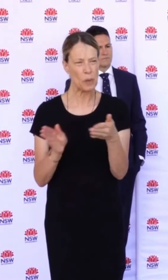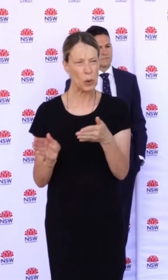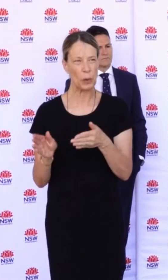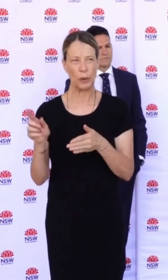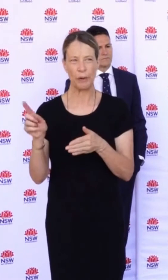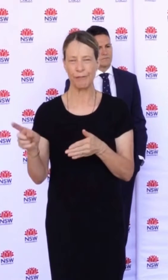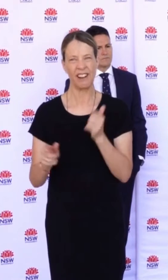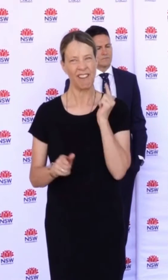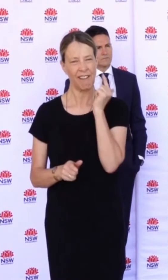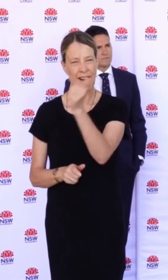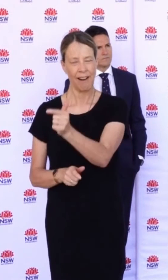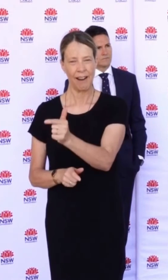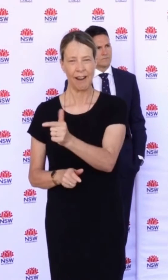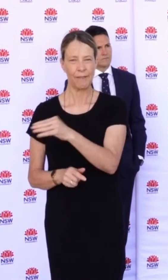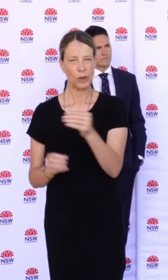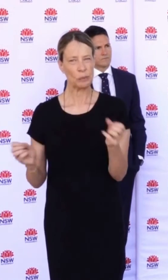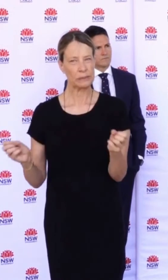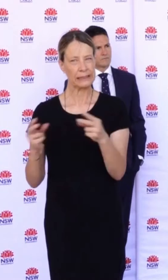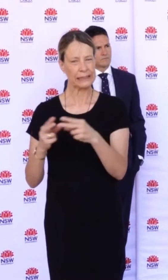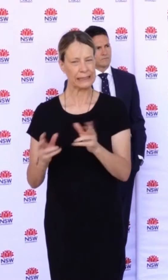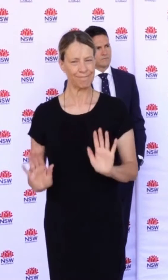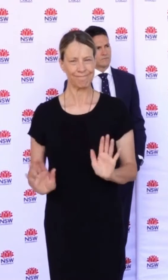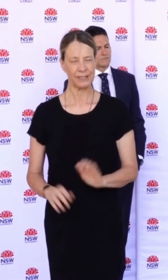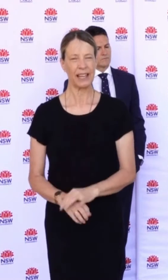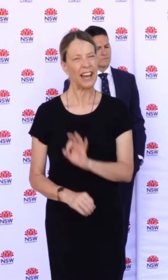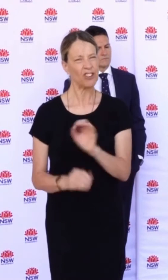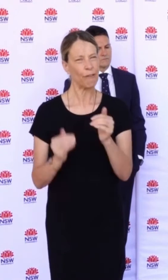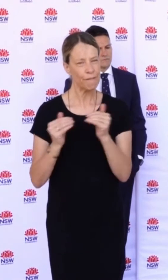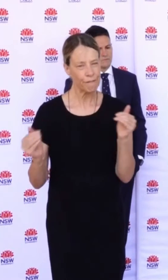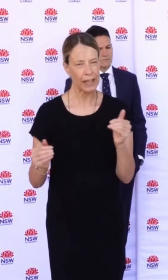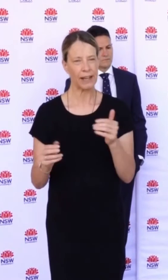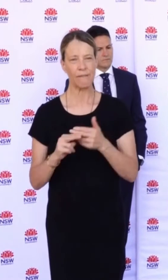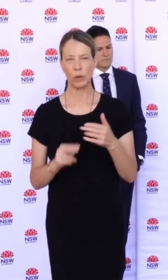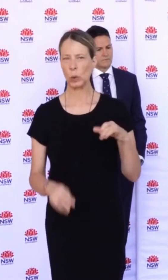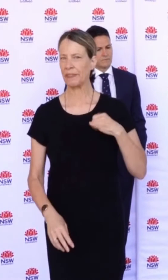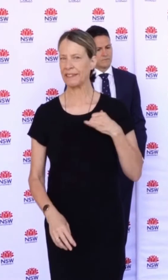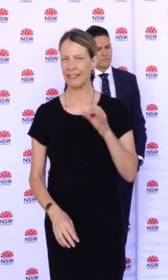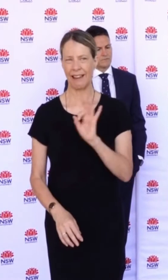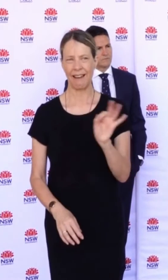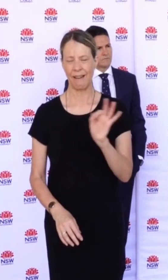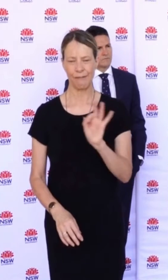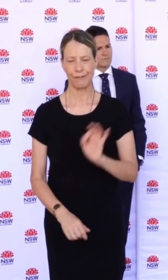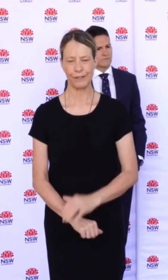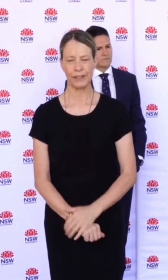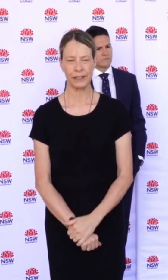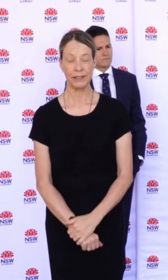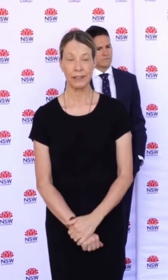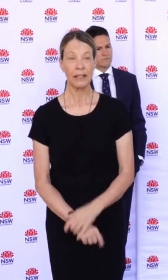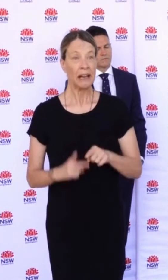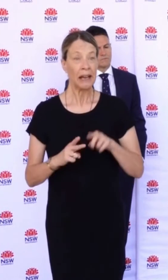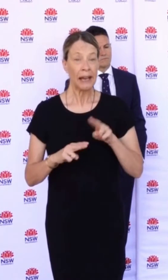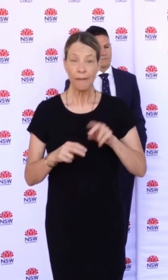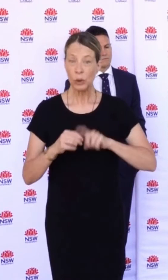out of Sydney. And nor would it be fair or practical to follow that path. But look, if Queensland can do it, also have